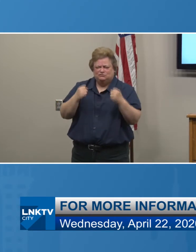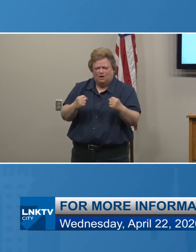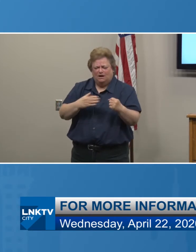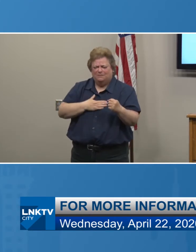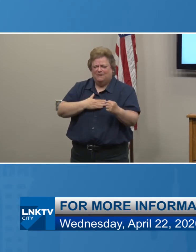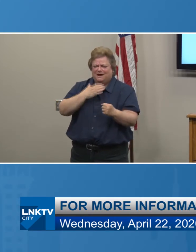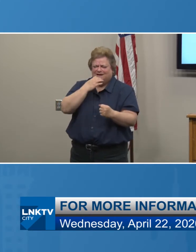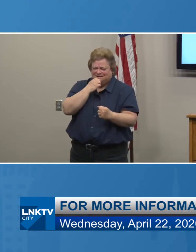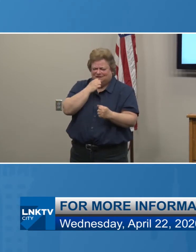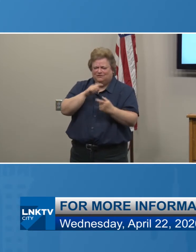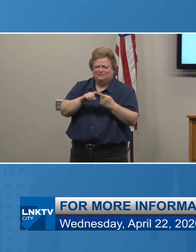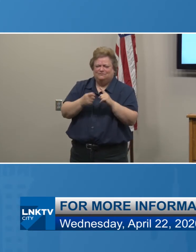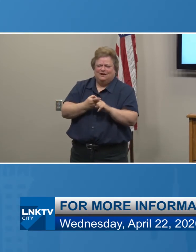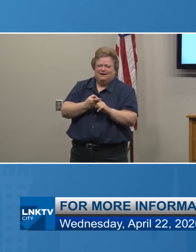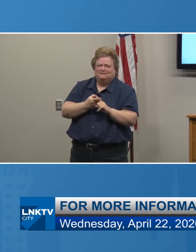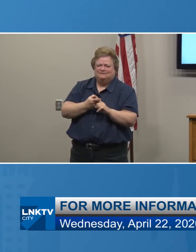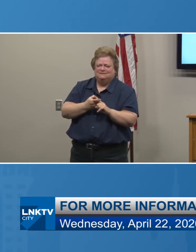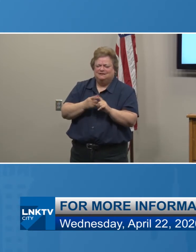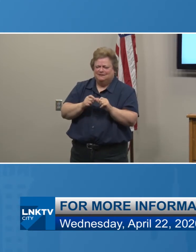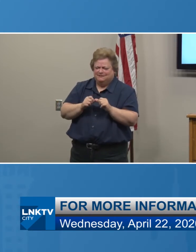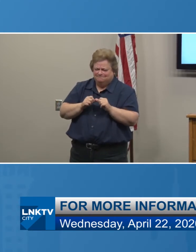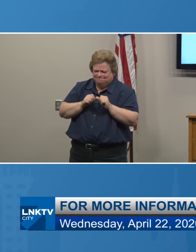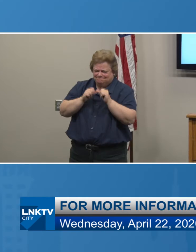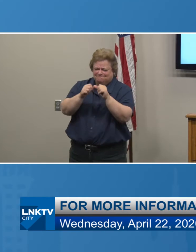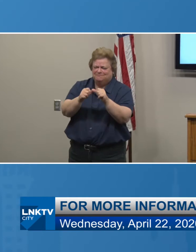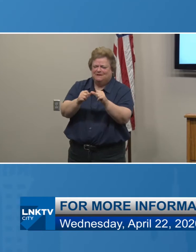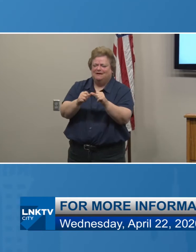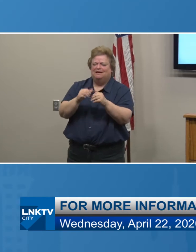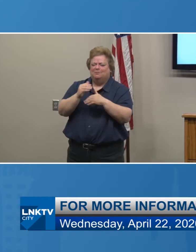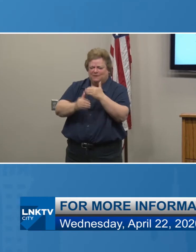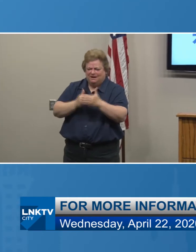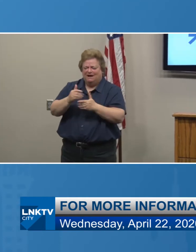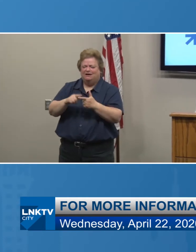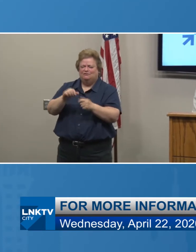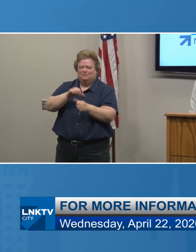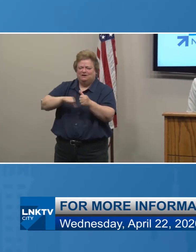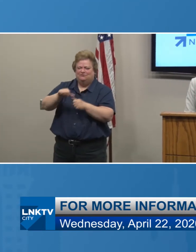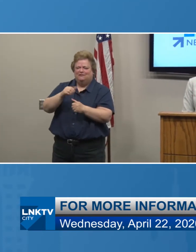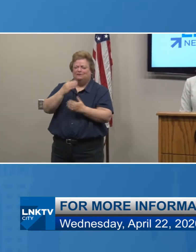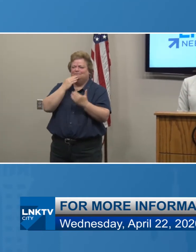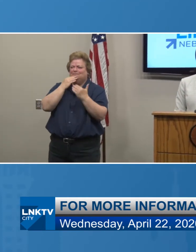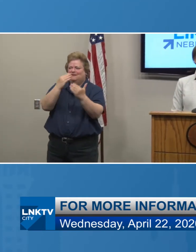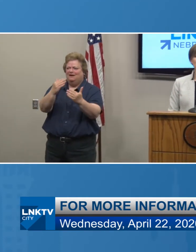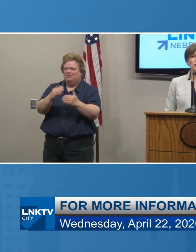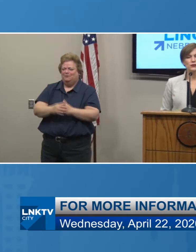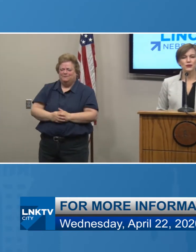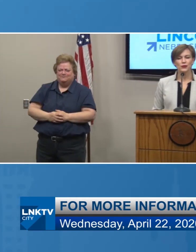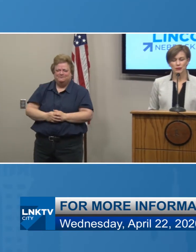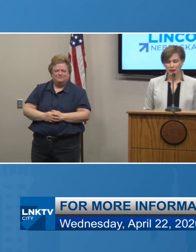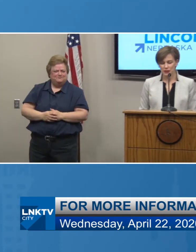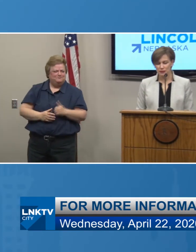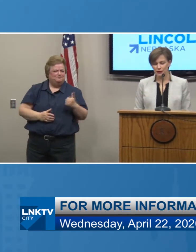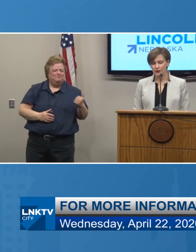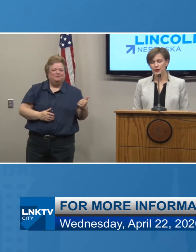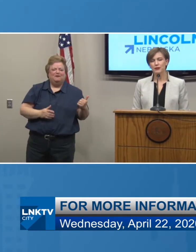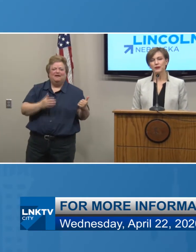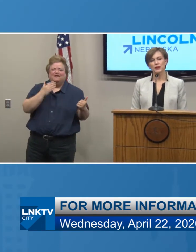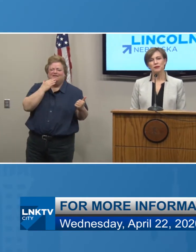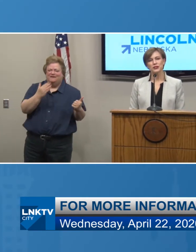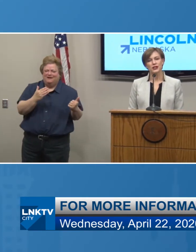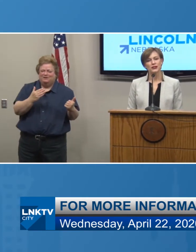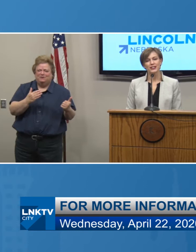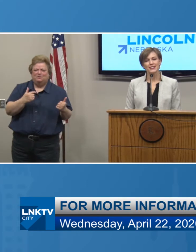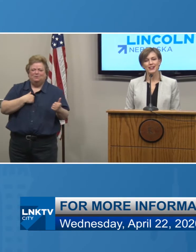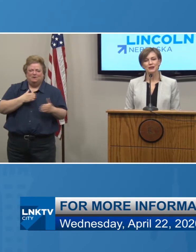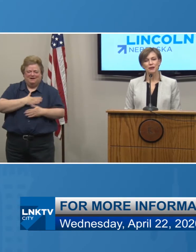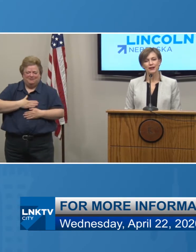friends. Rise to the occasion. Be kind to each other. Thank you very much. Thank you so much, Mary. We